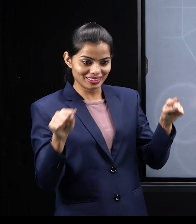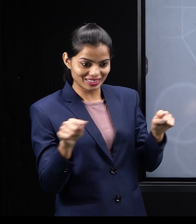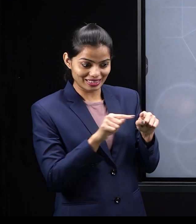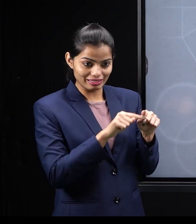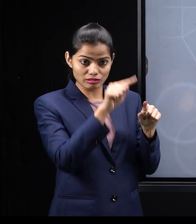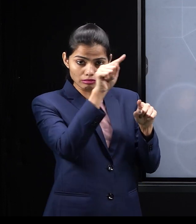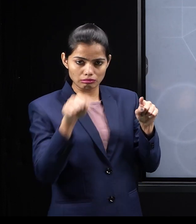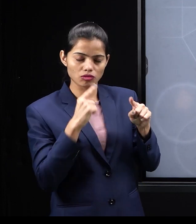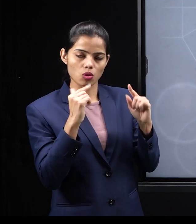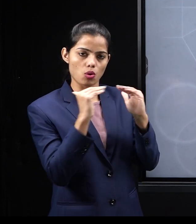Equilateral triangle.